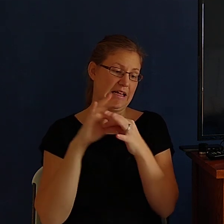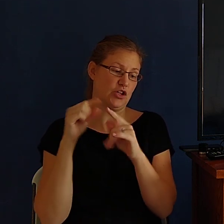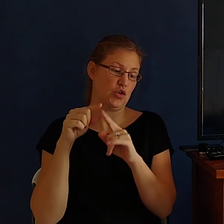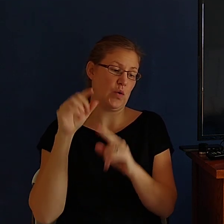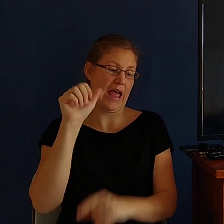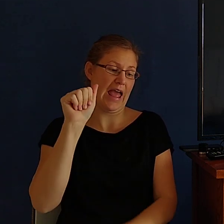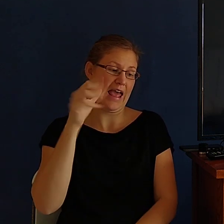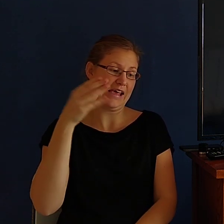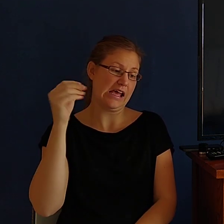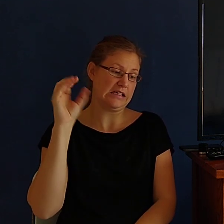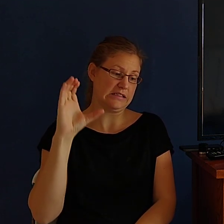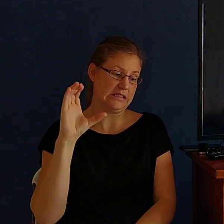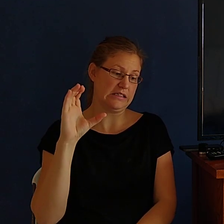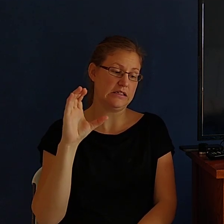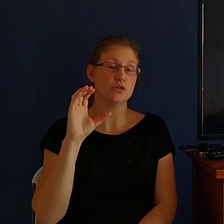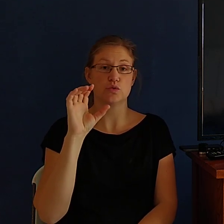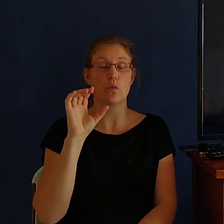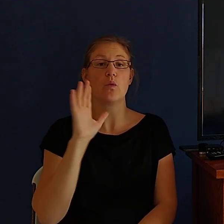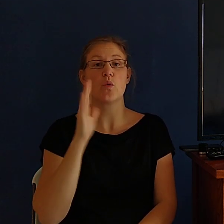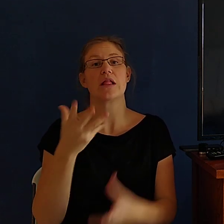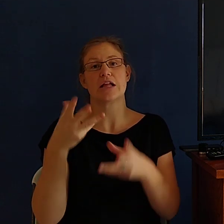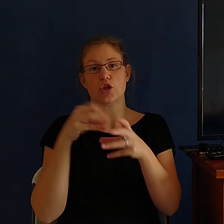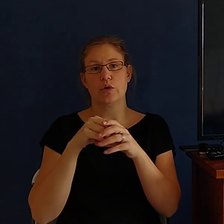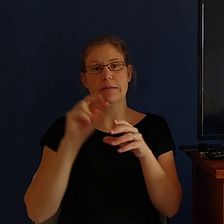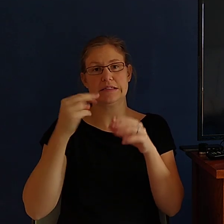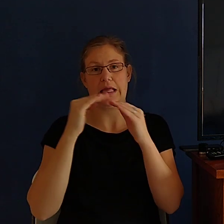Let's include them in the second level.